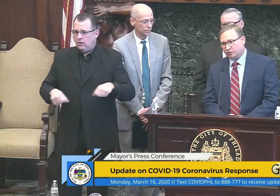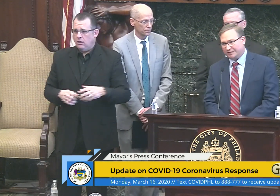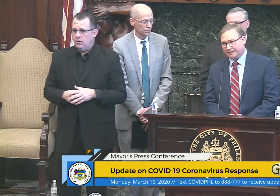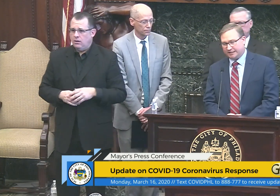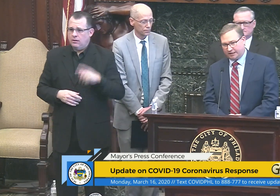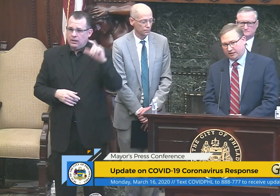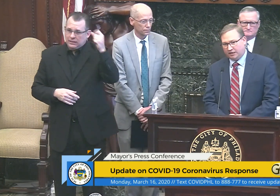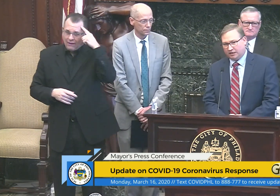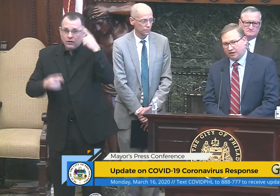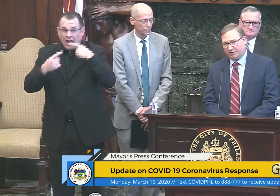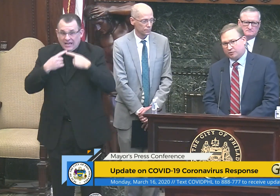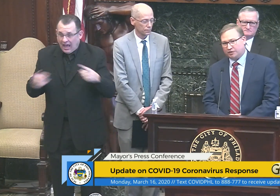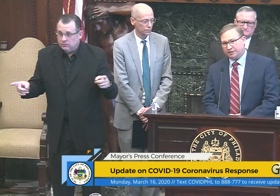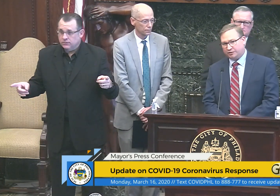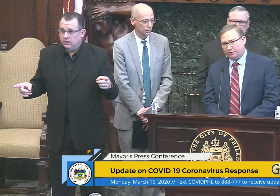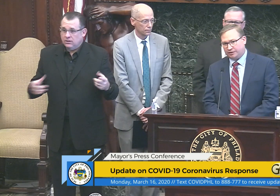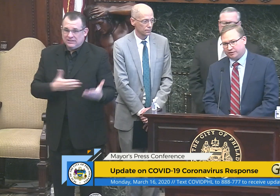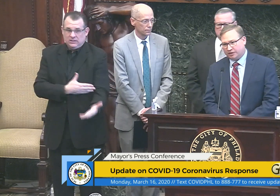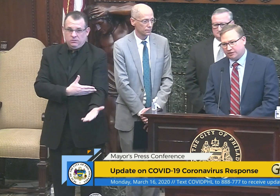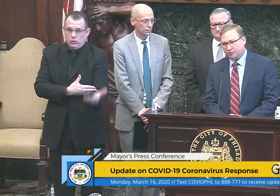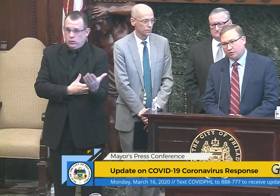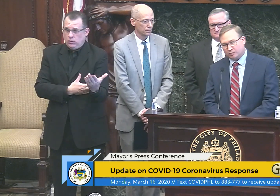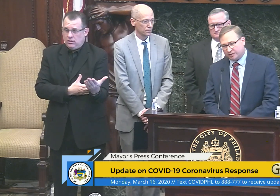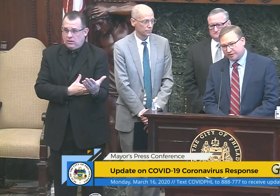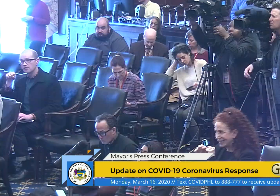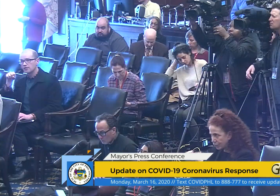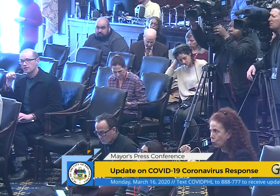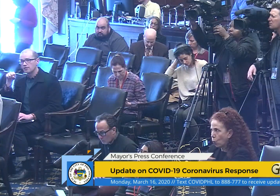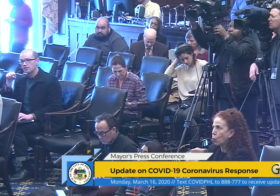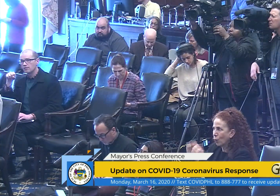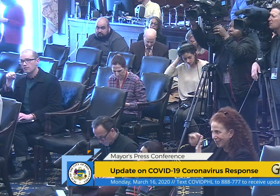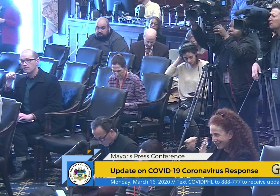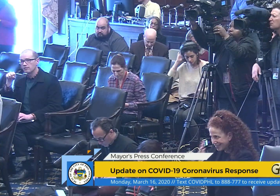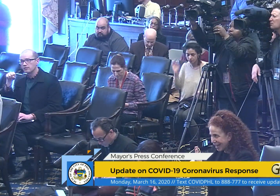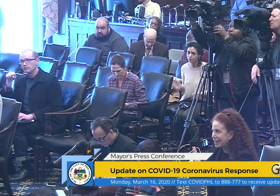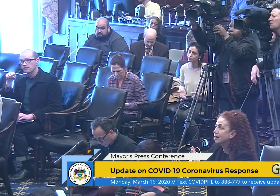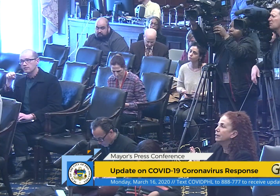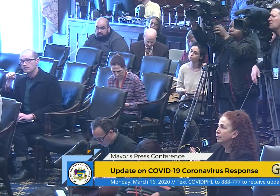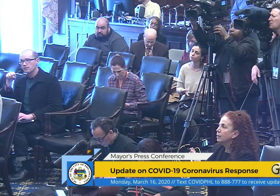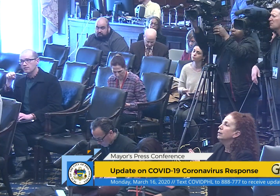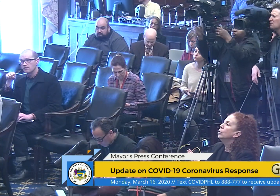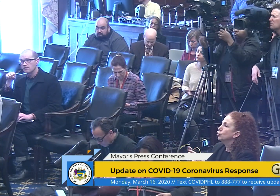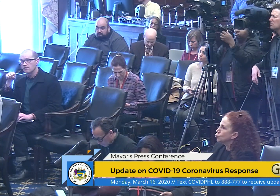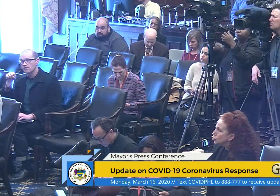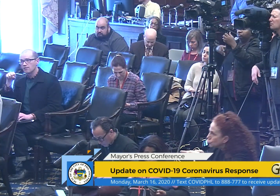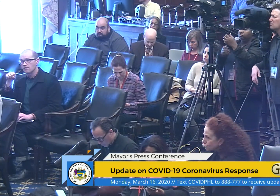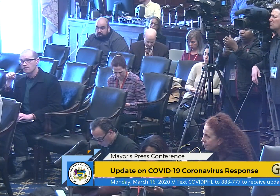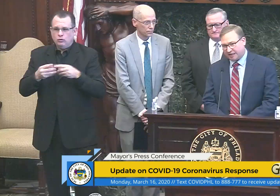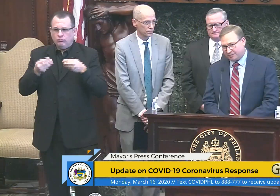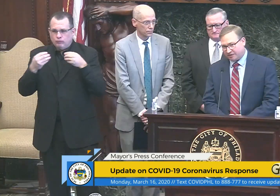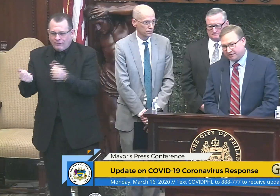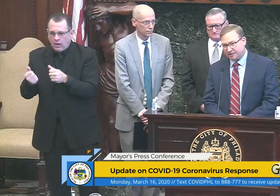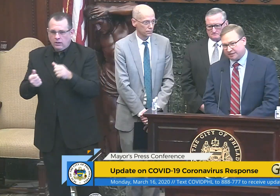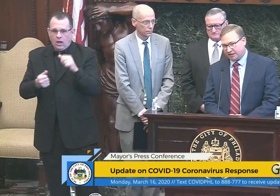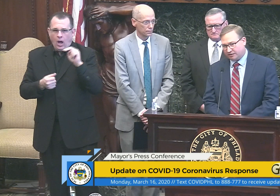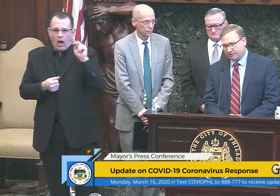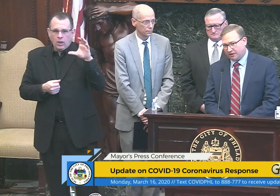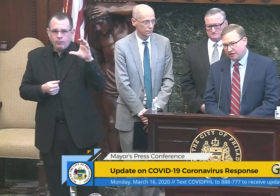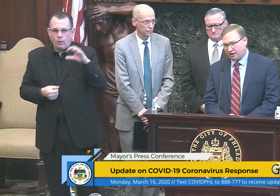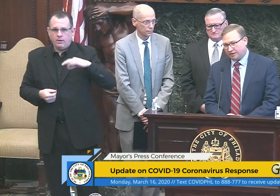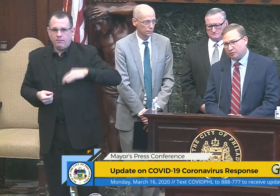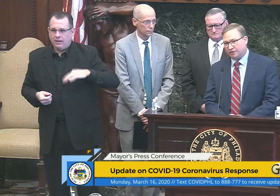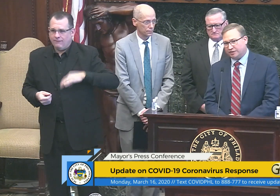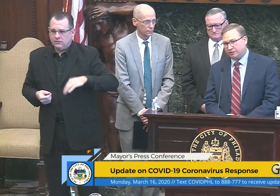on unemployment today, and we're continuing to work with the state to streamline unemployment benefits, SNAP benefits, and